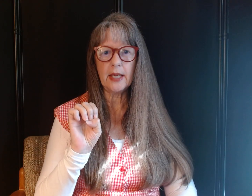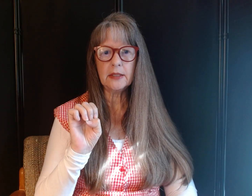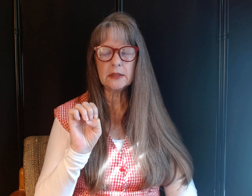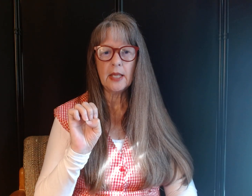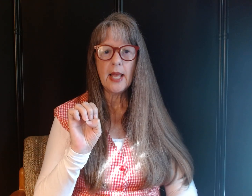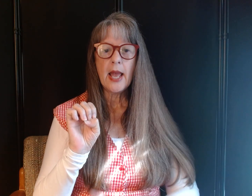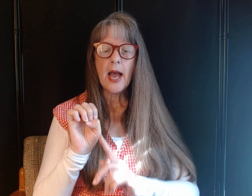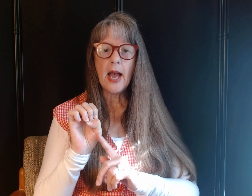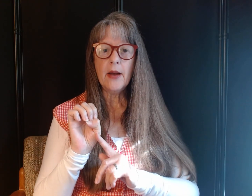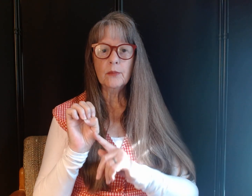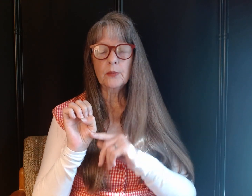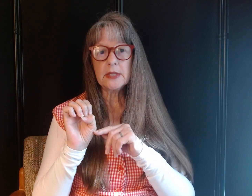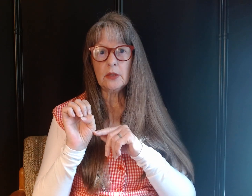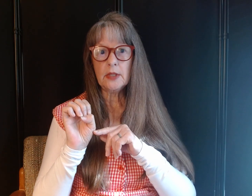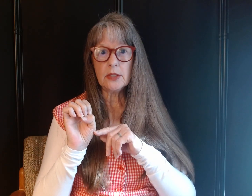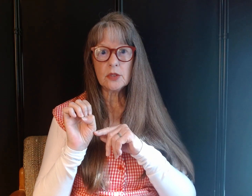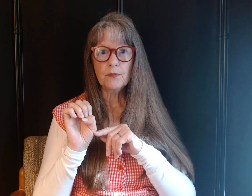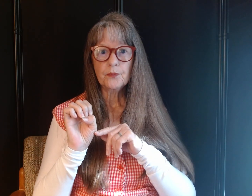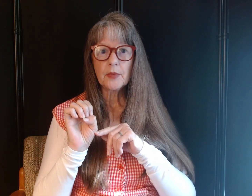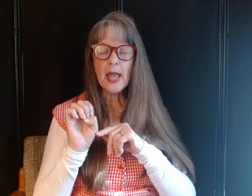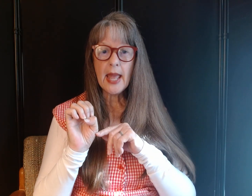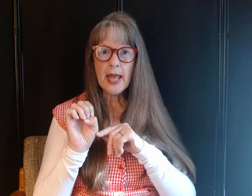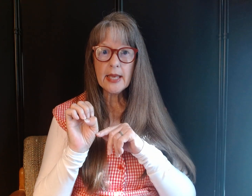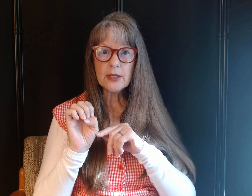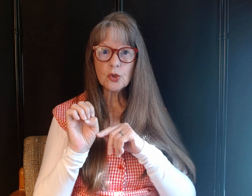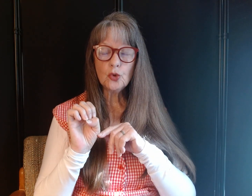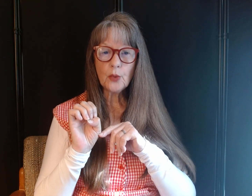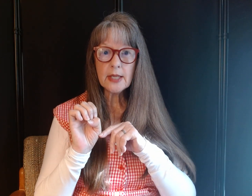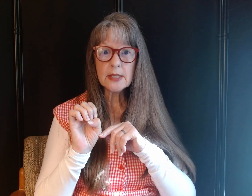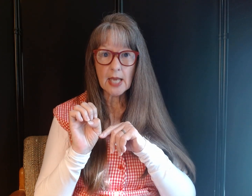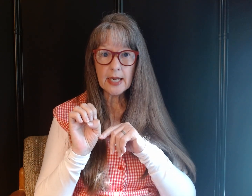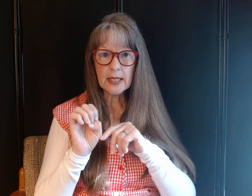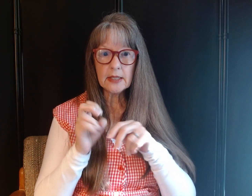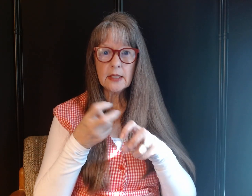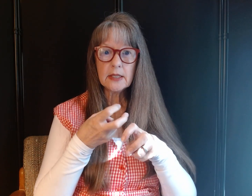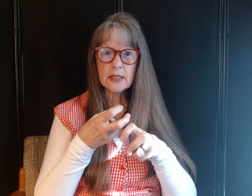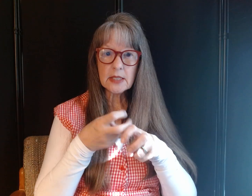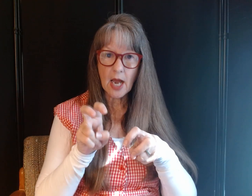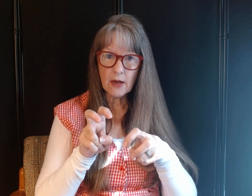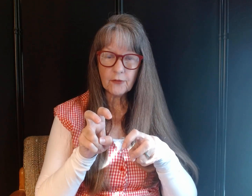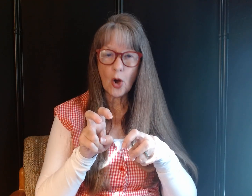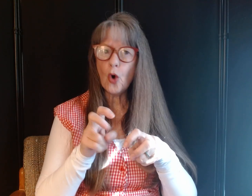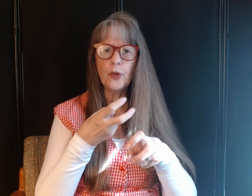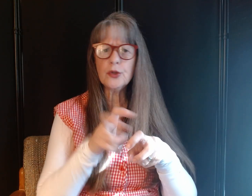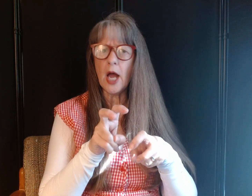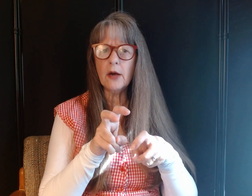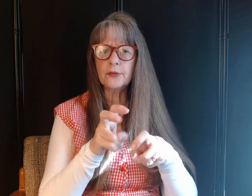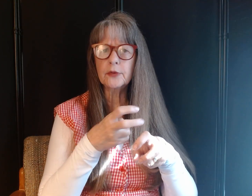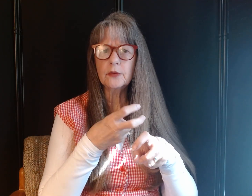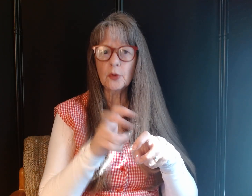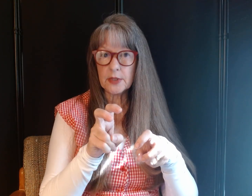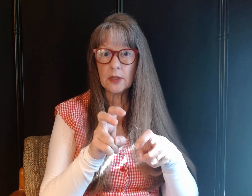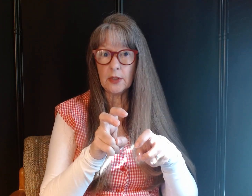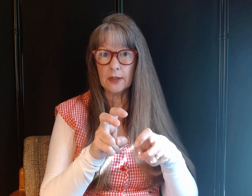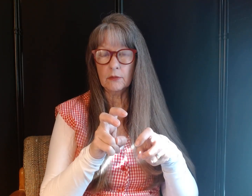signs, resilience. And you could sign it tough. Oh, they're tough. They're resilient, right?